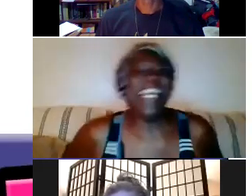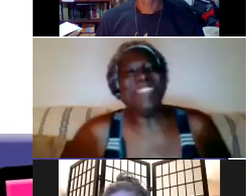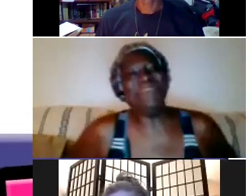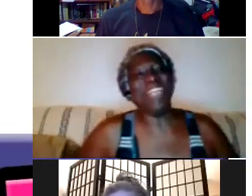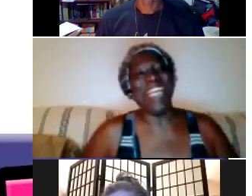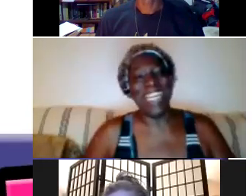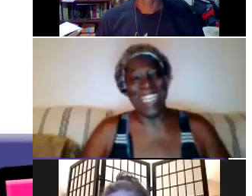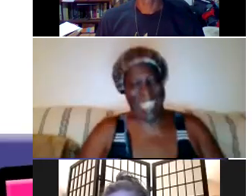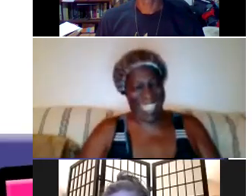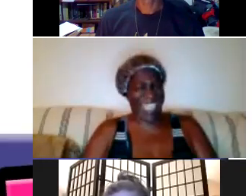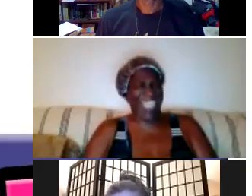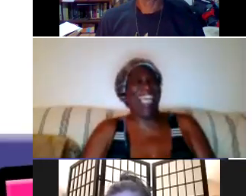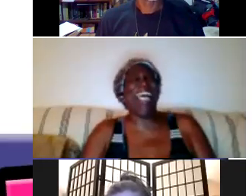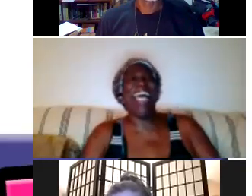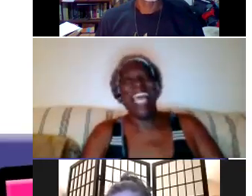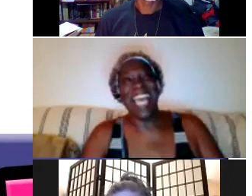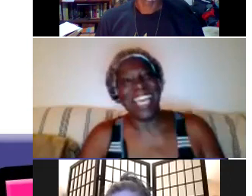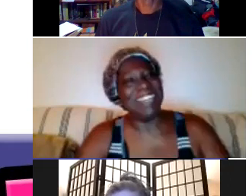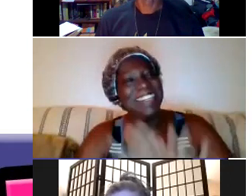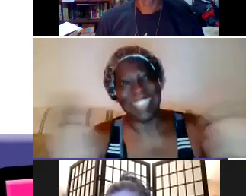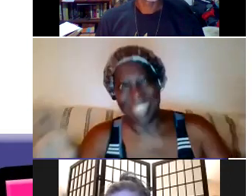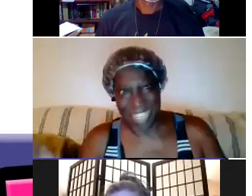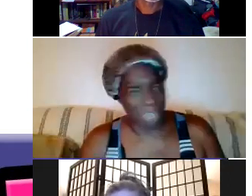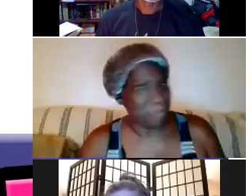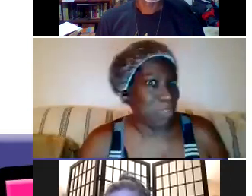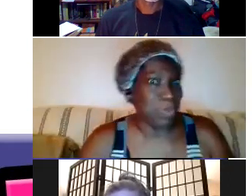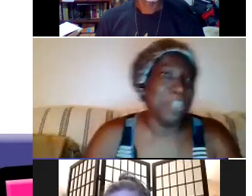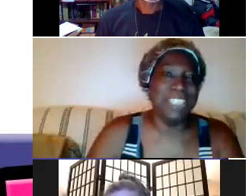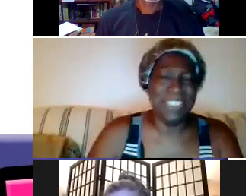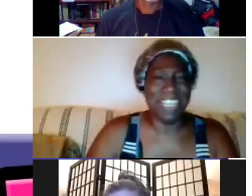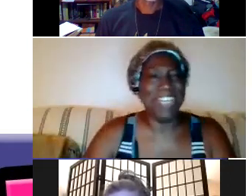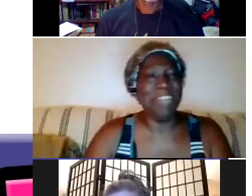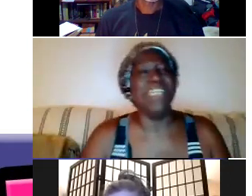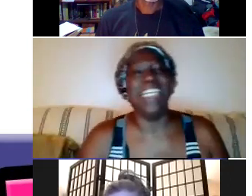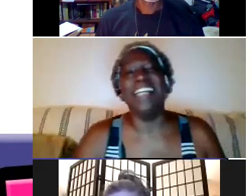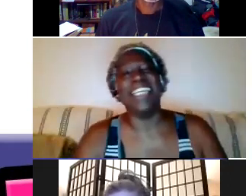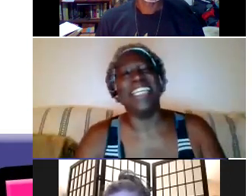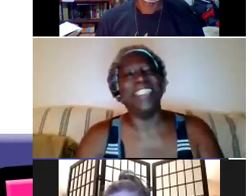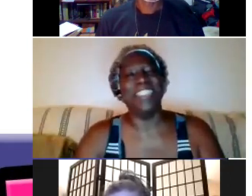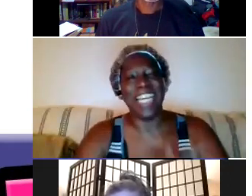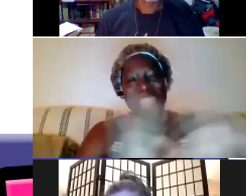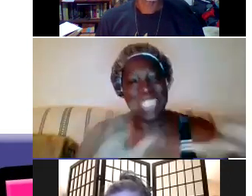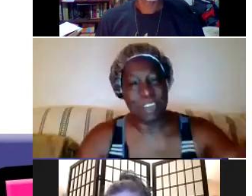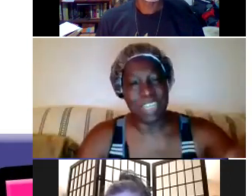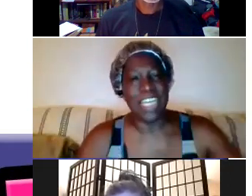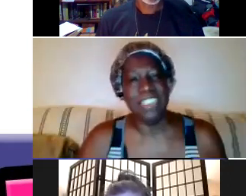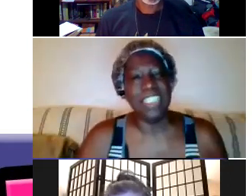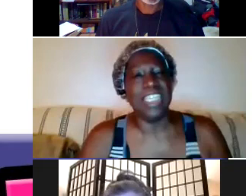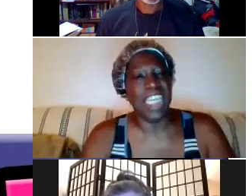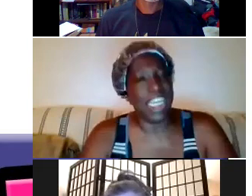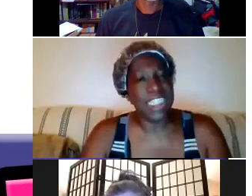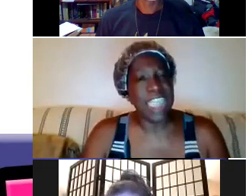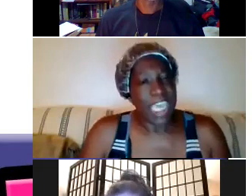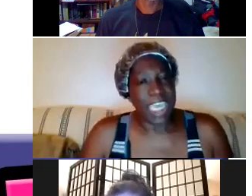What about this? What about that? I had all kind of opposite words. I was like, wait a minute. Okay, so I just narrowed it down